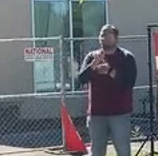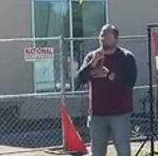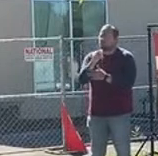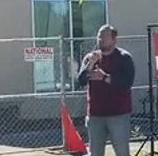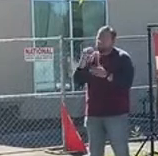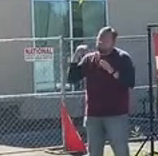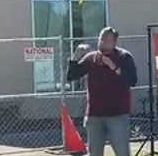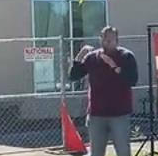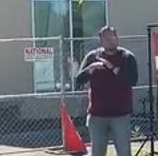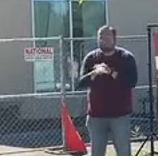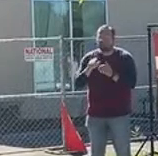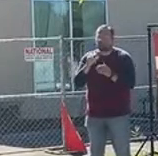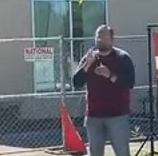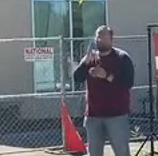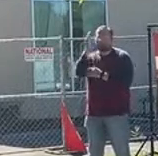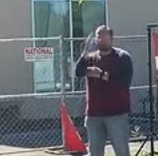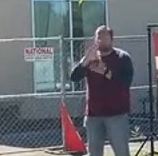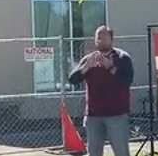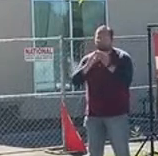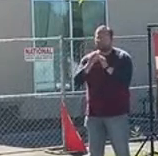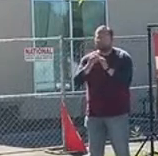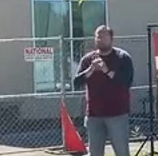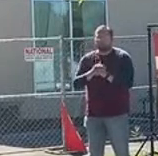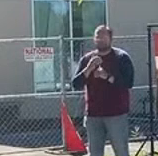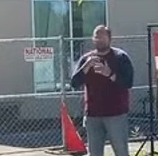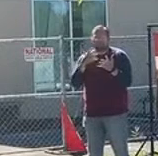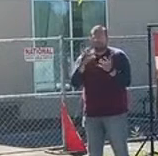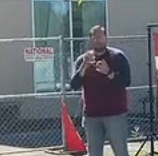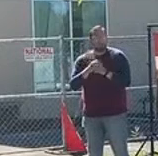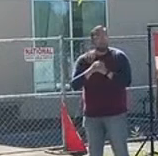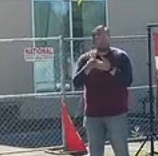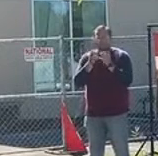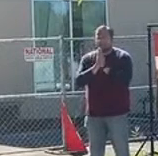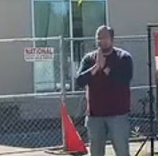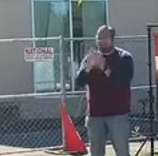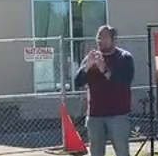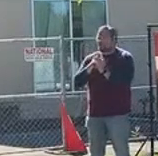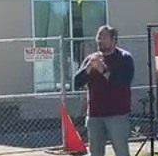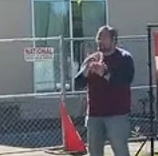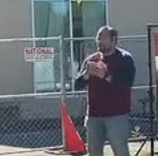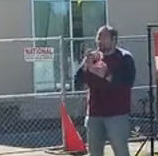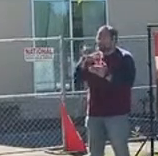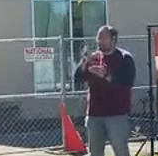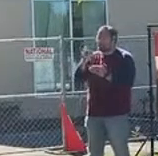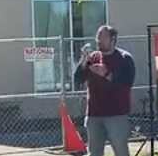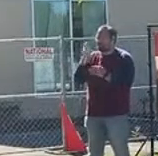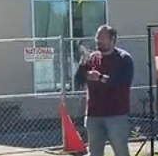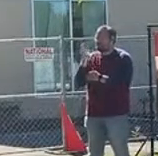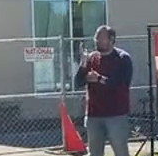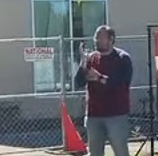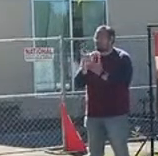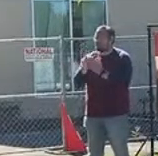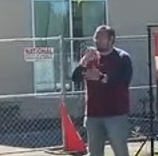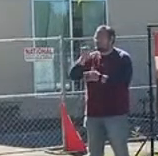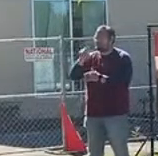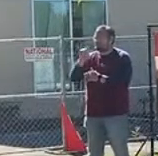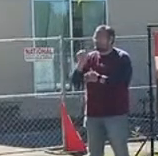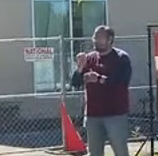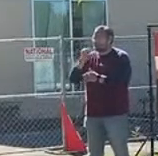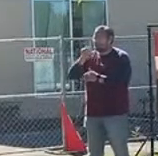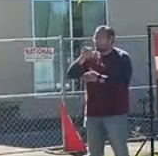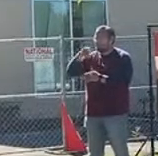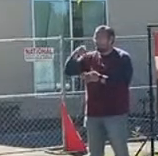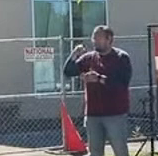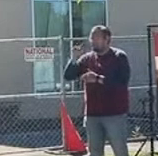dive into the future as a community. And I would like to ask up our next speaker, and that's Board Director Jesse